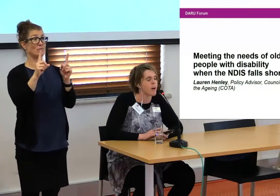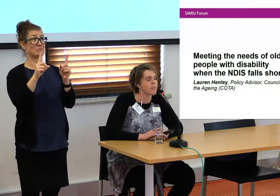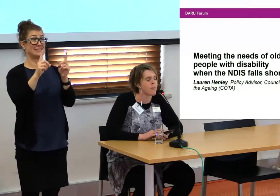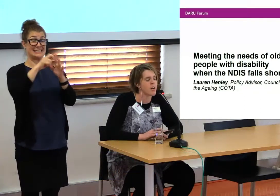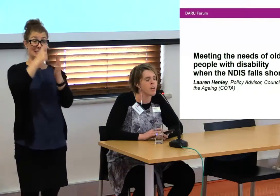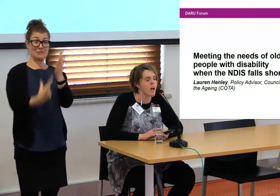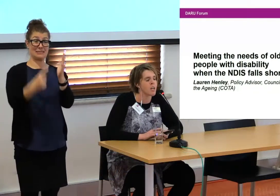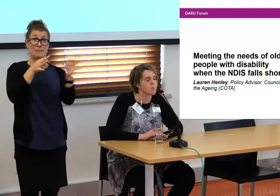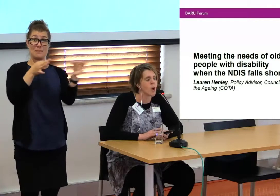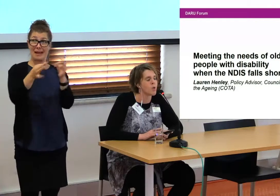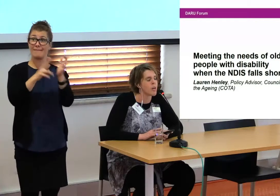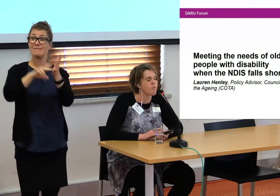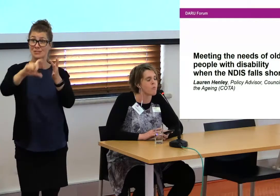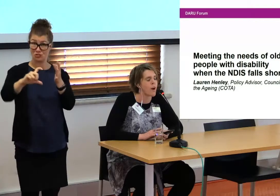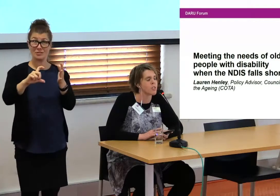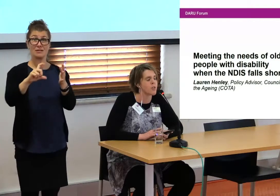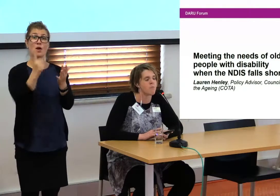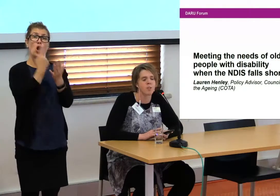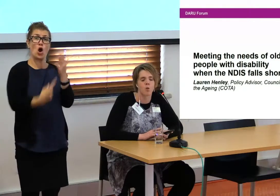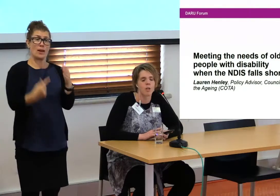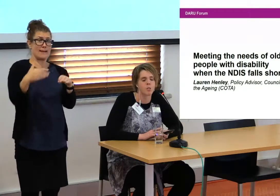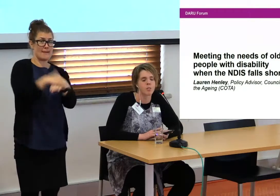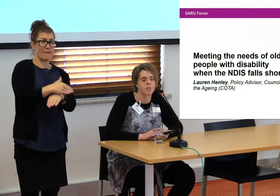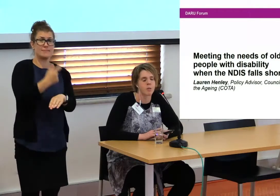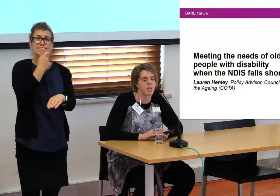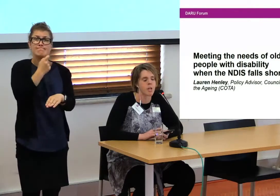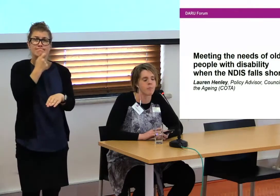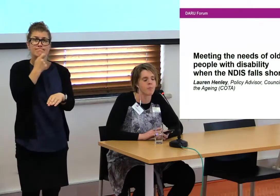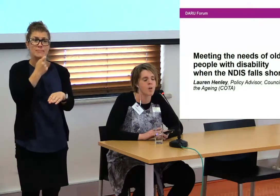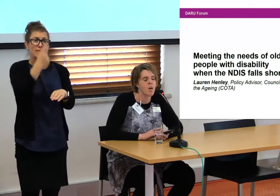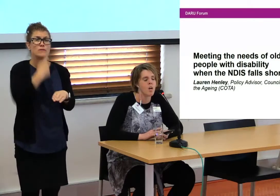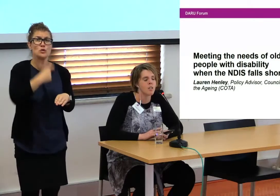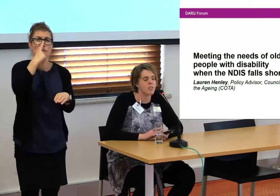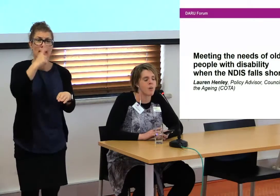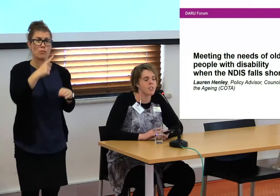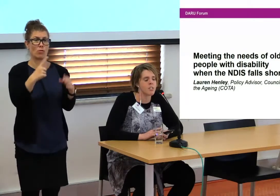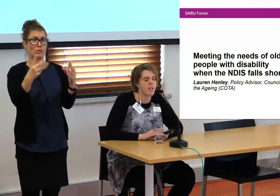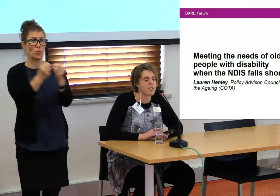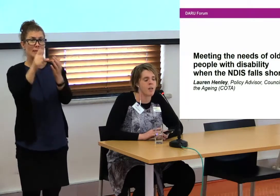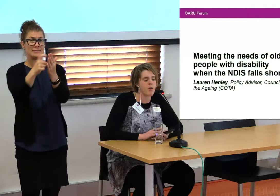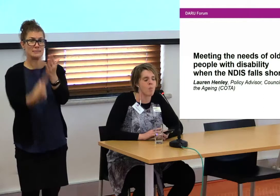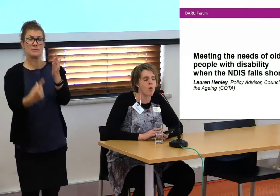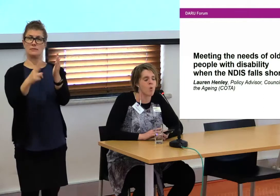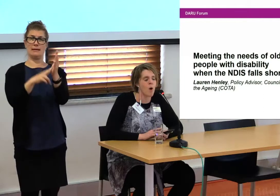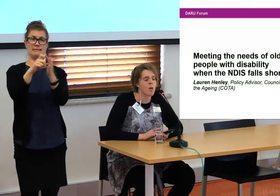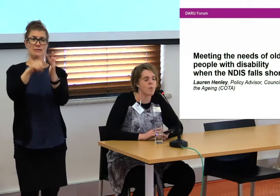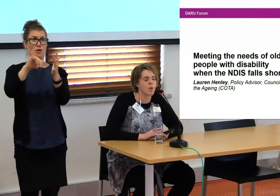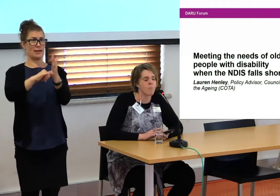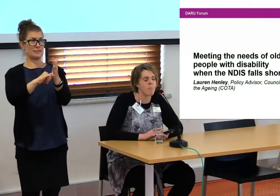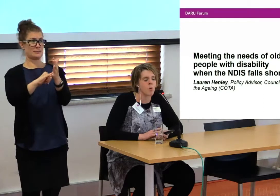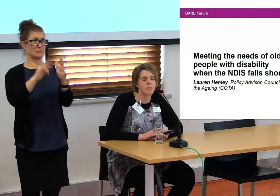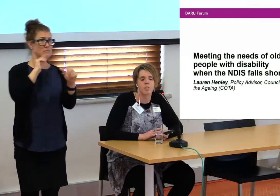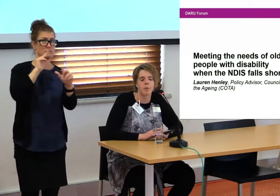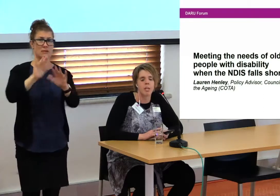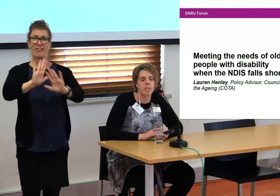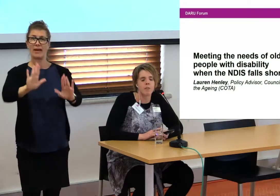of the fact that the NDIS will only cover a fraction of Victorians with disability. The strategy states that there are more than 1 million